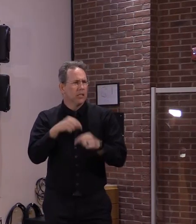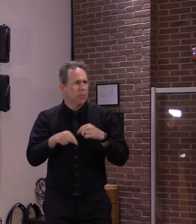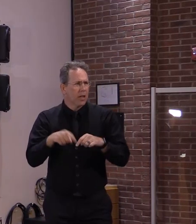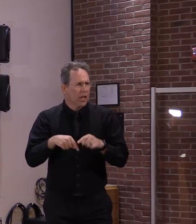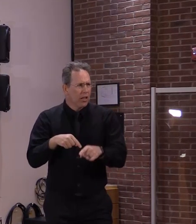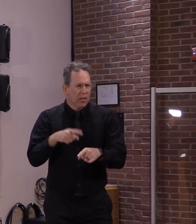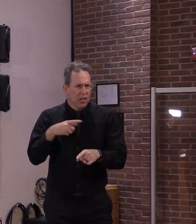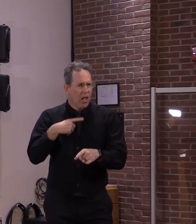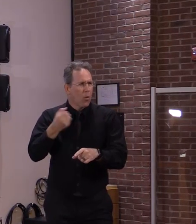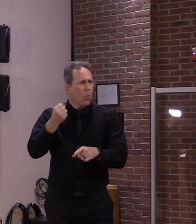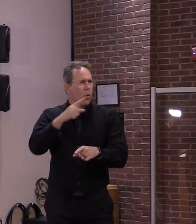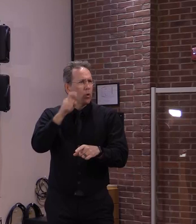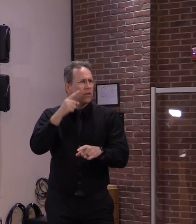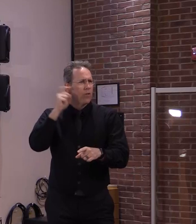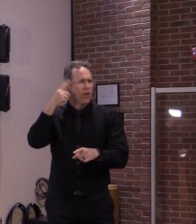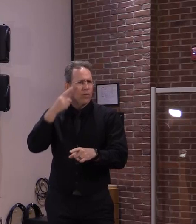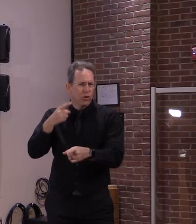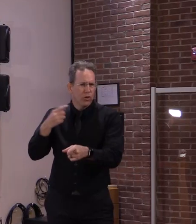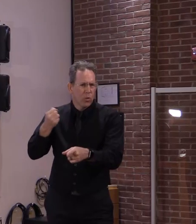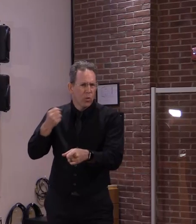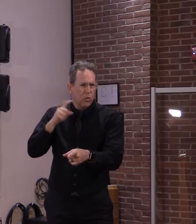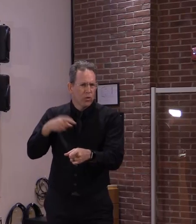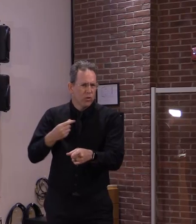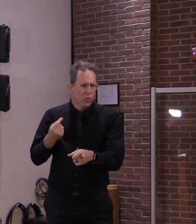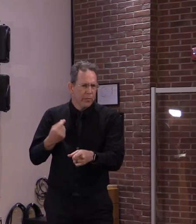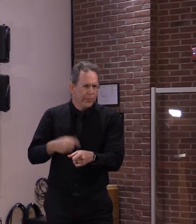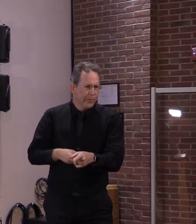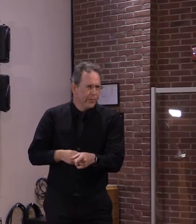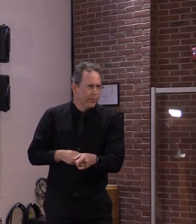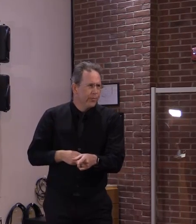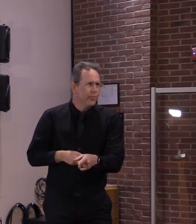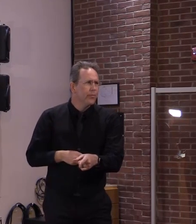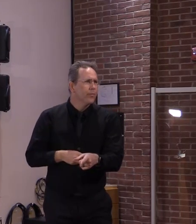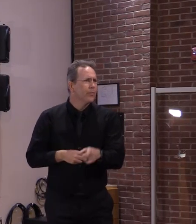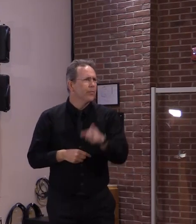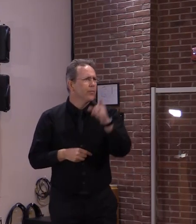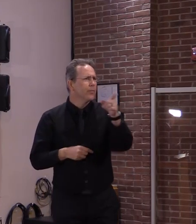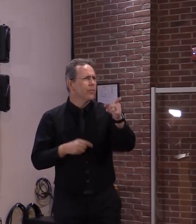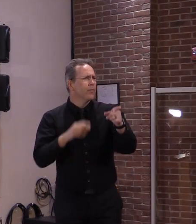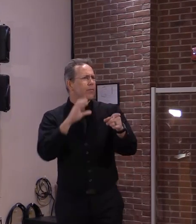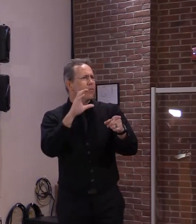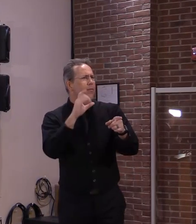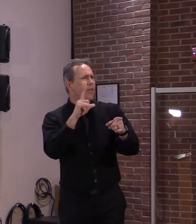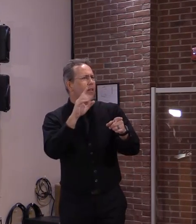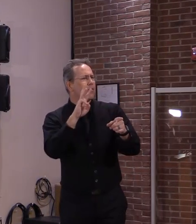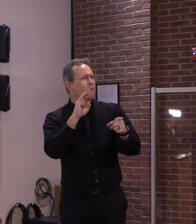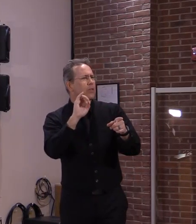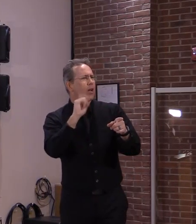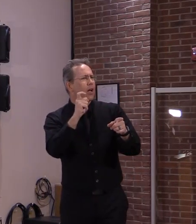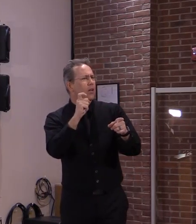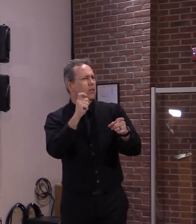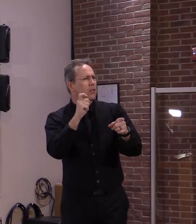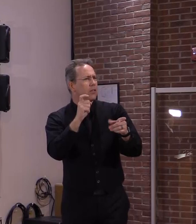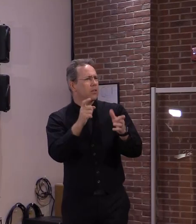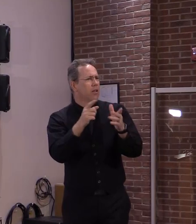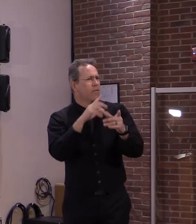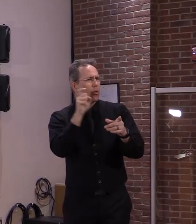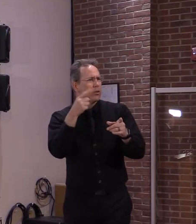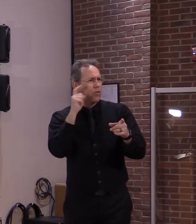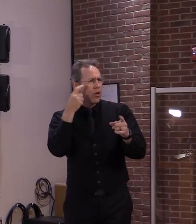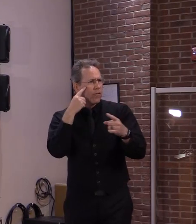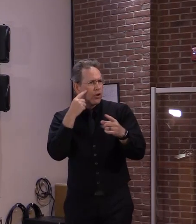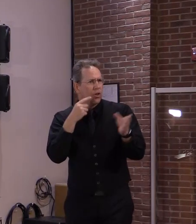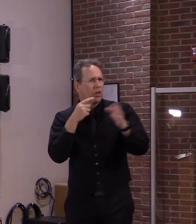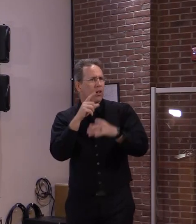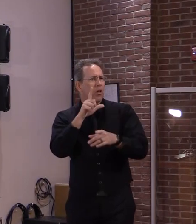list and order that I sent around this morning, I'm going to go to Calvin, then Mike Donahue, then Greg Lamoureux, then Lisa Loomis, then